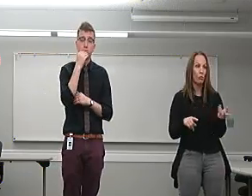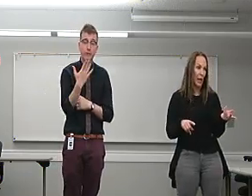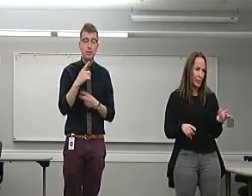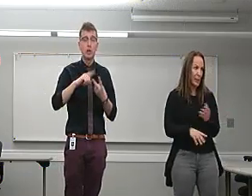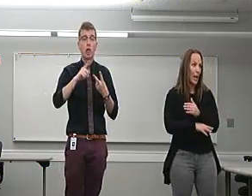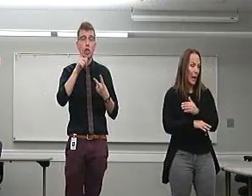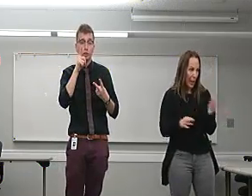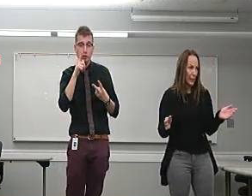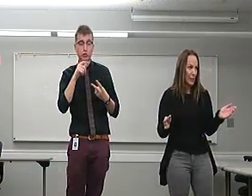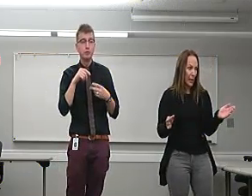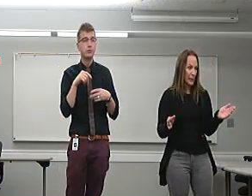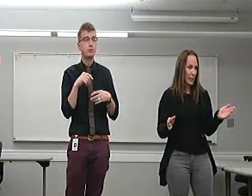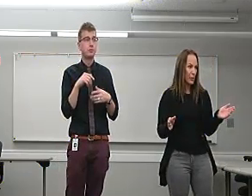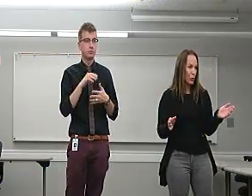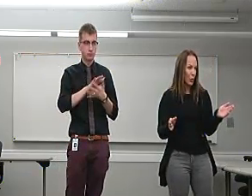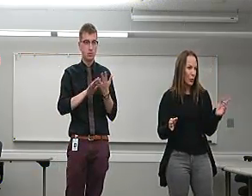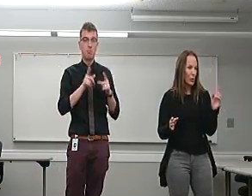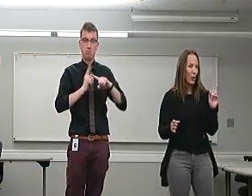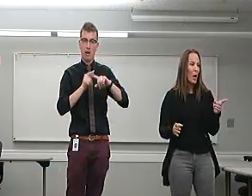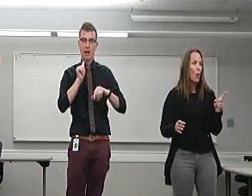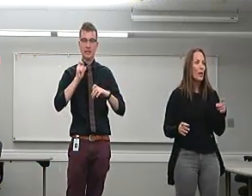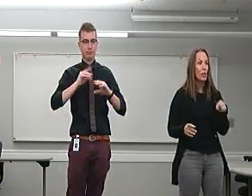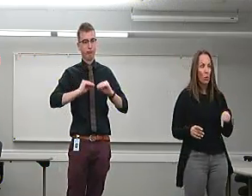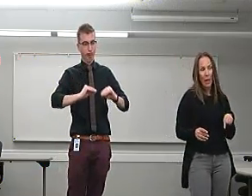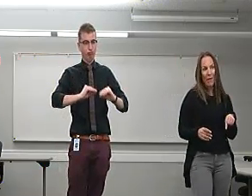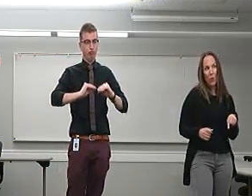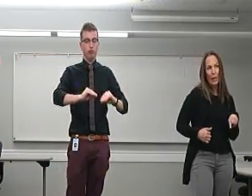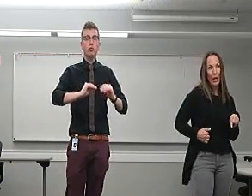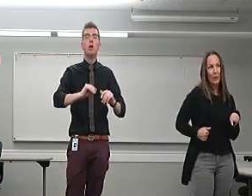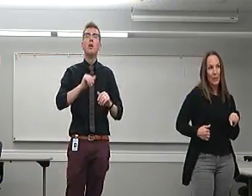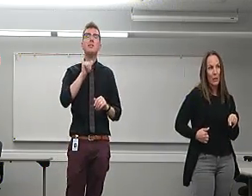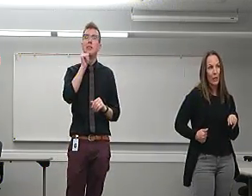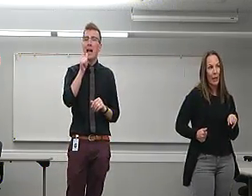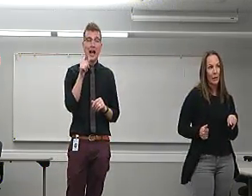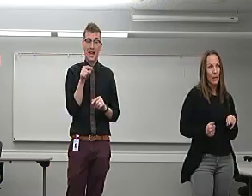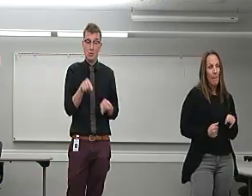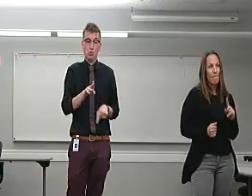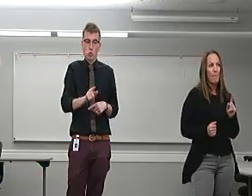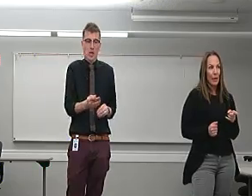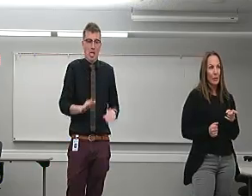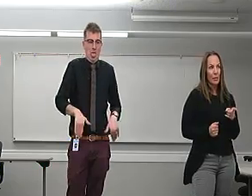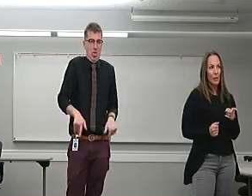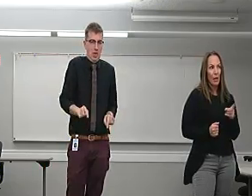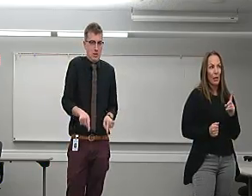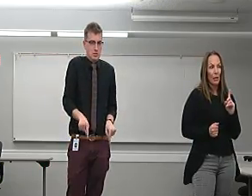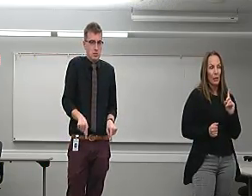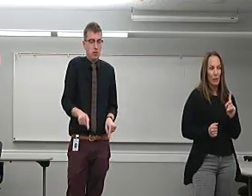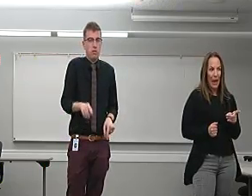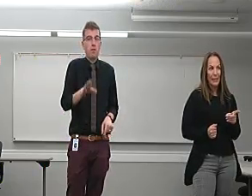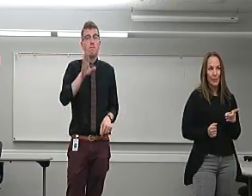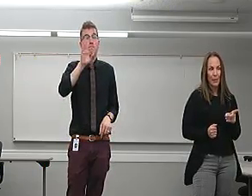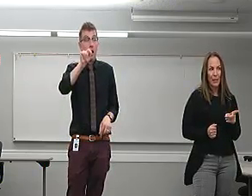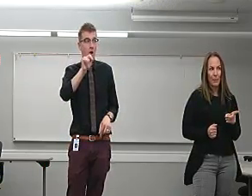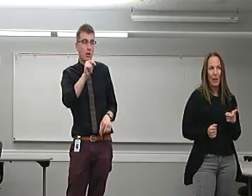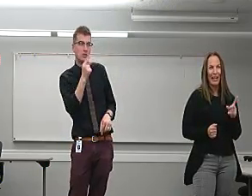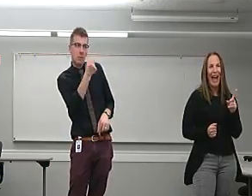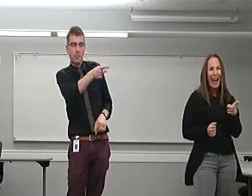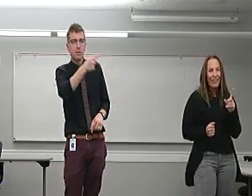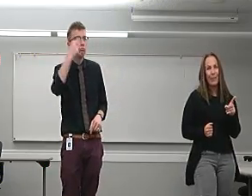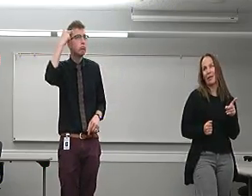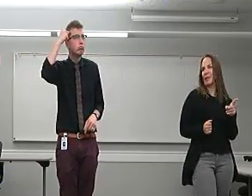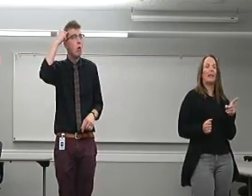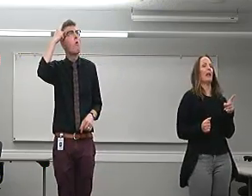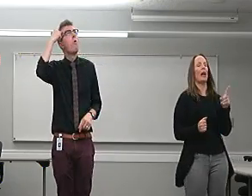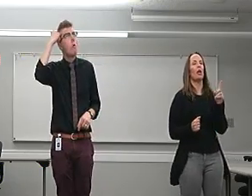and ASL instruction. So we don't have one coming here yet, but that's something to keep in mind. I've been thinking a